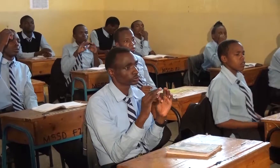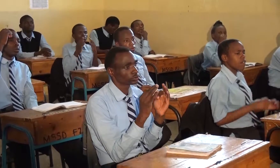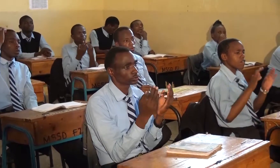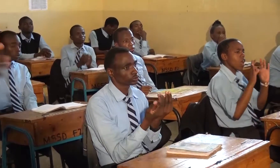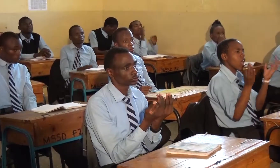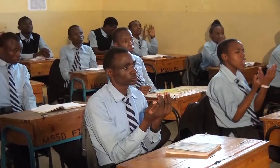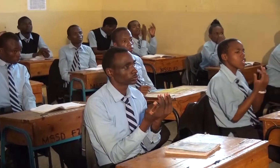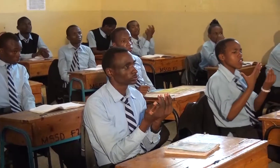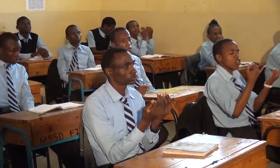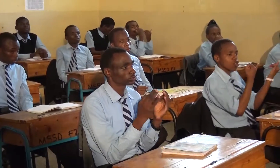family.